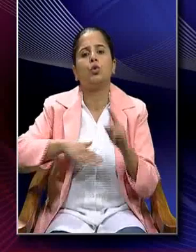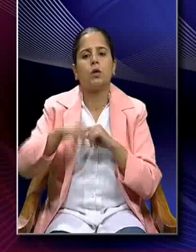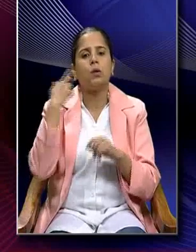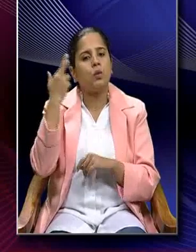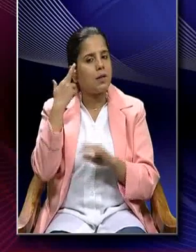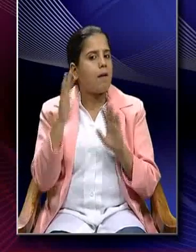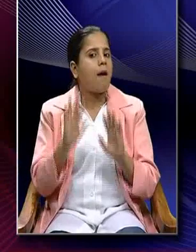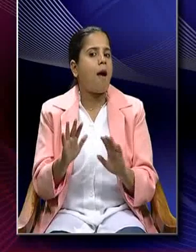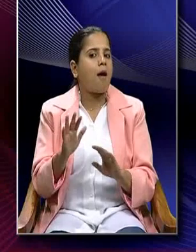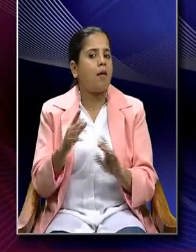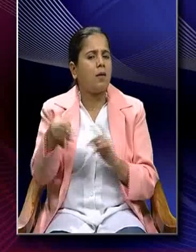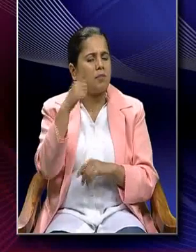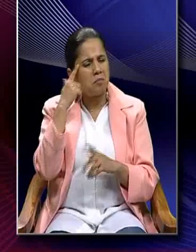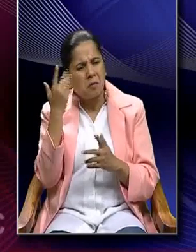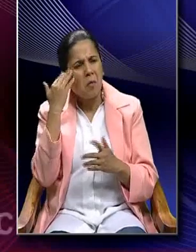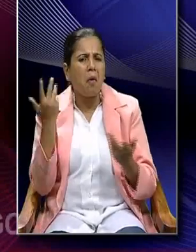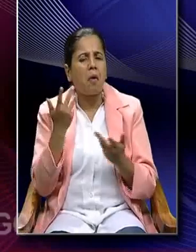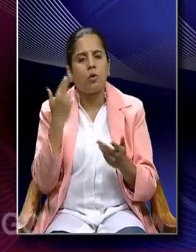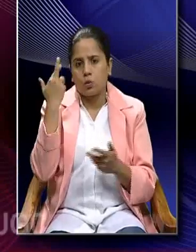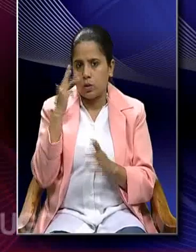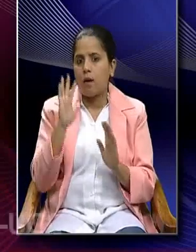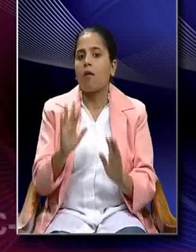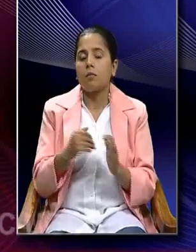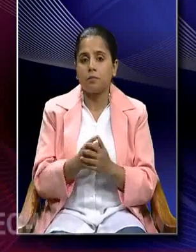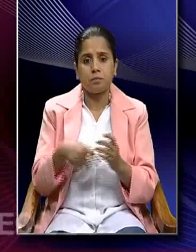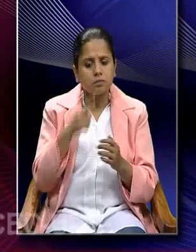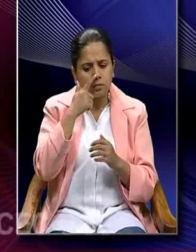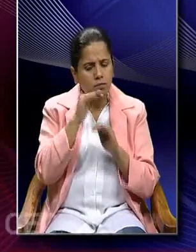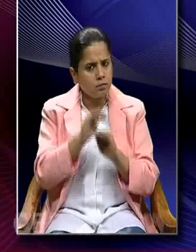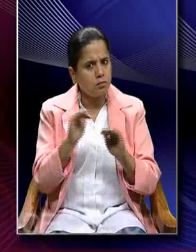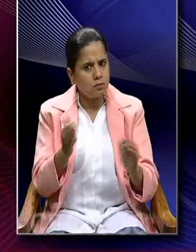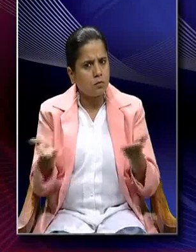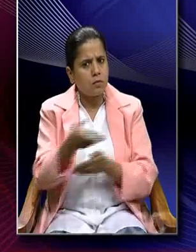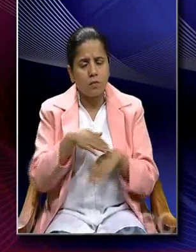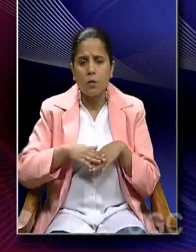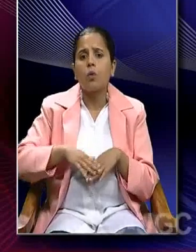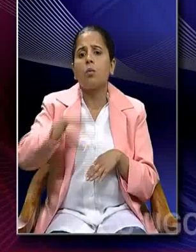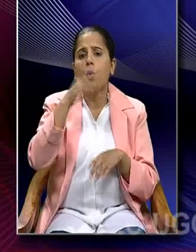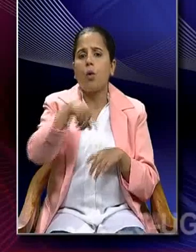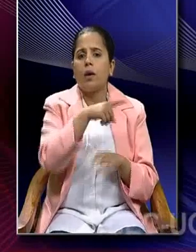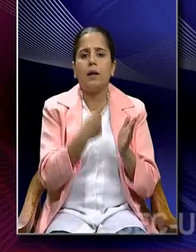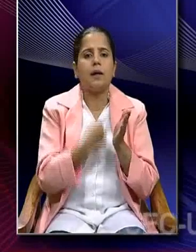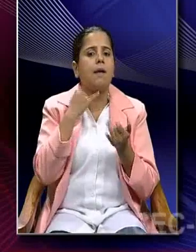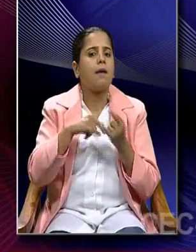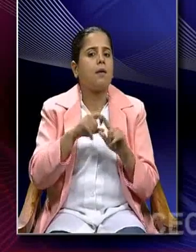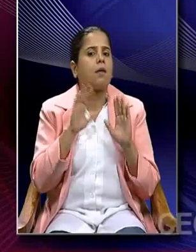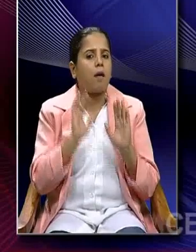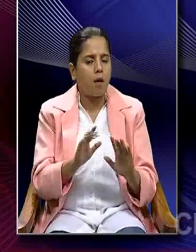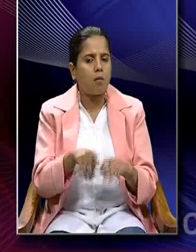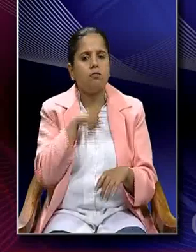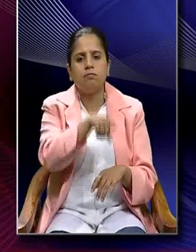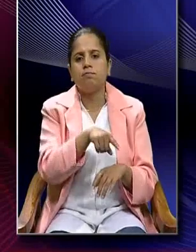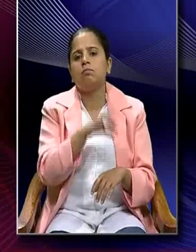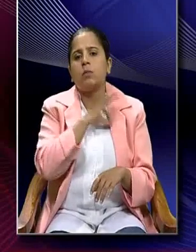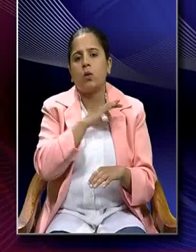reasons for that. Reasons which shows that the girl child is more at risk and